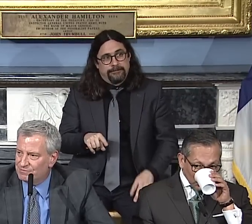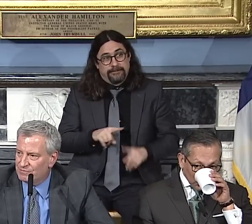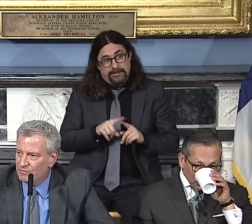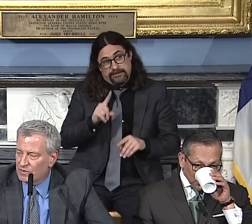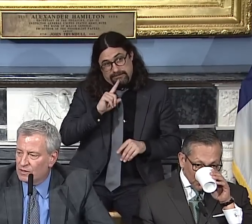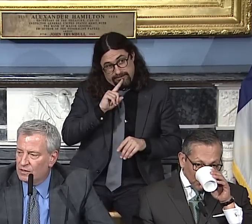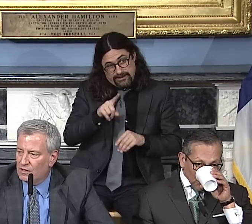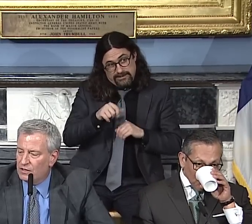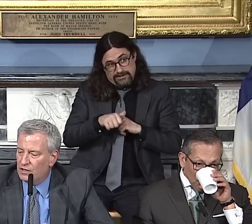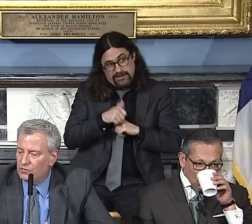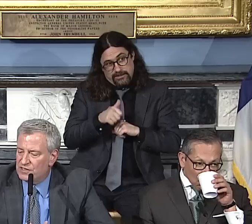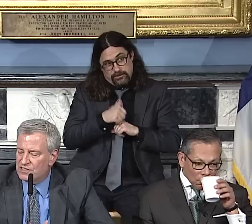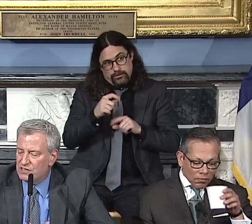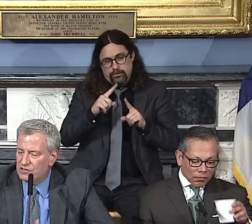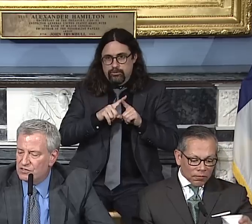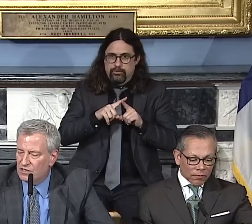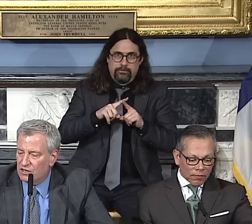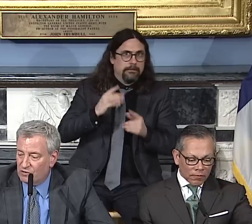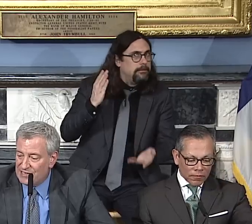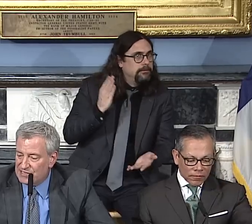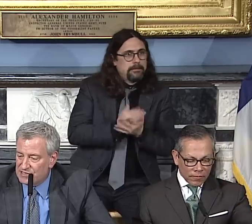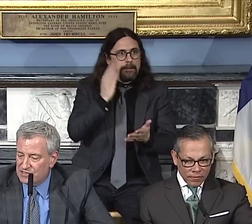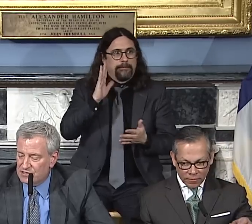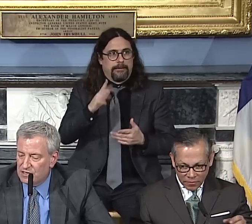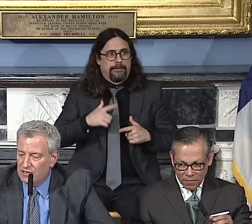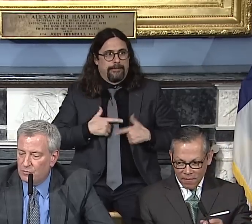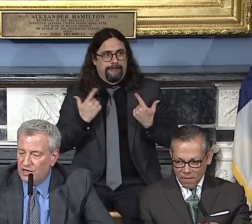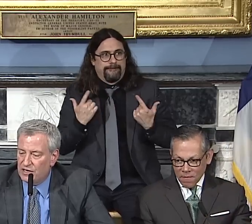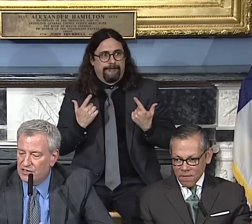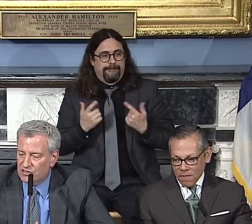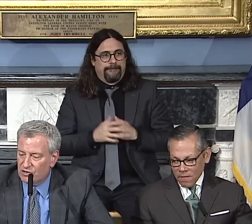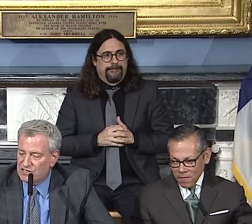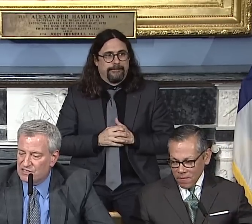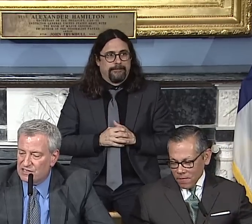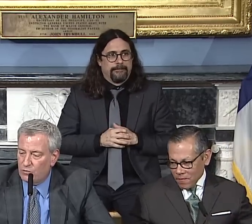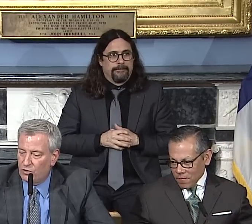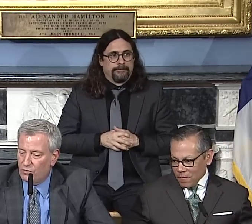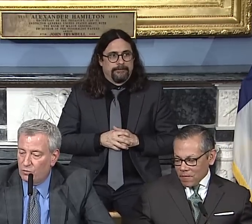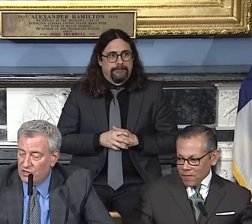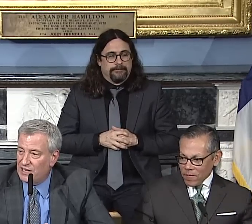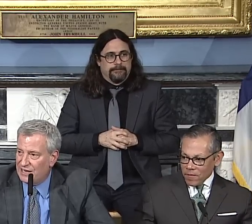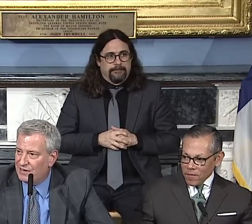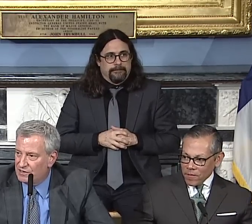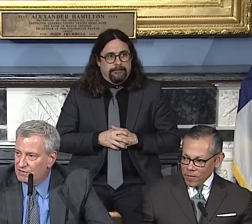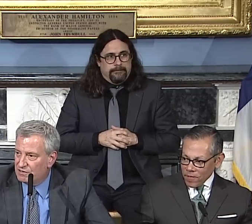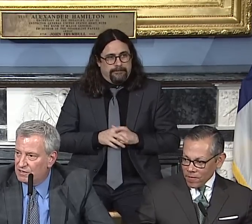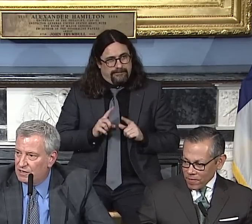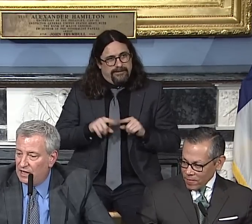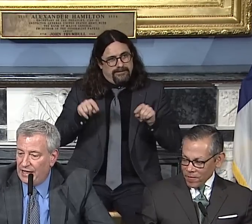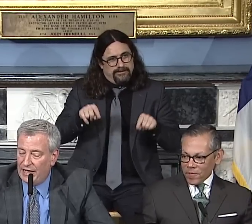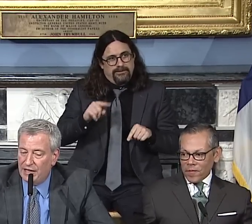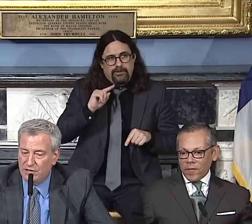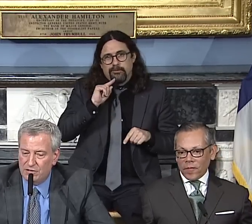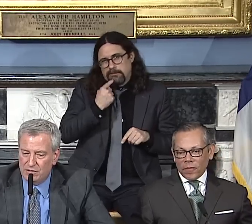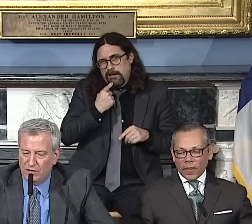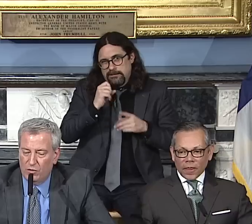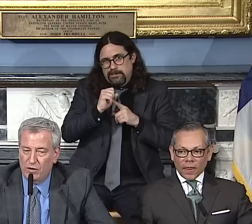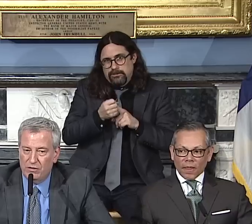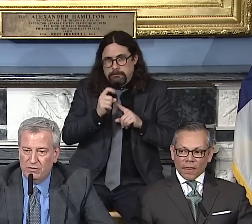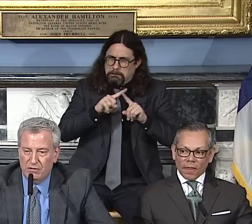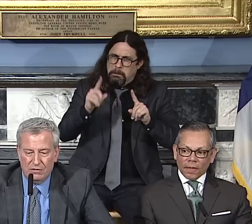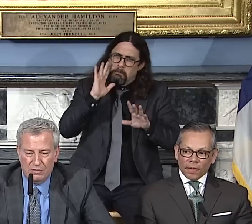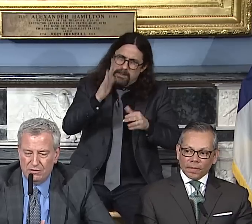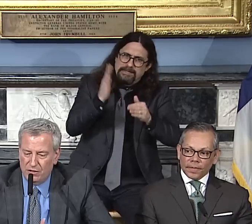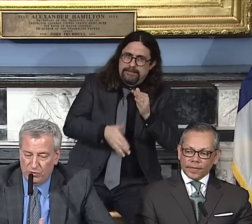life. You know, this is a crisis, but it is a crisis that will one day end. And, you